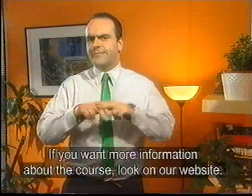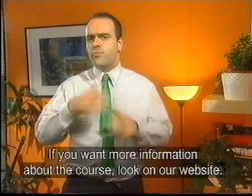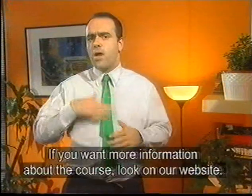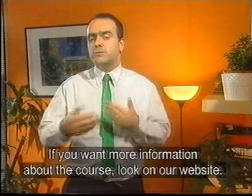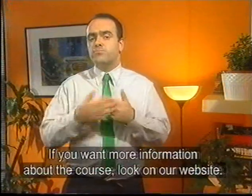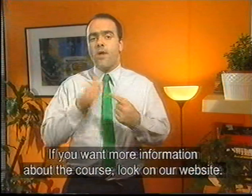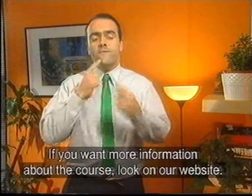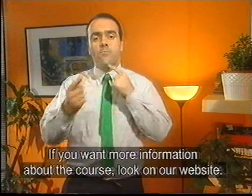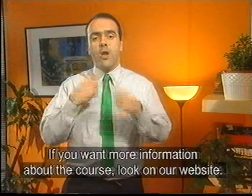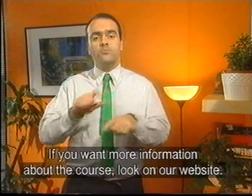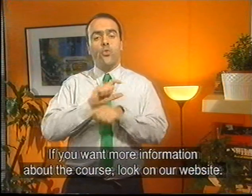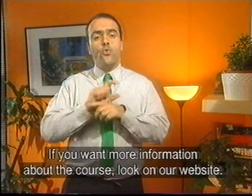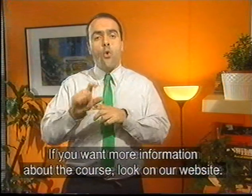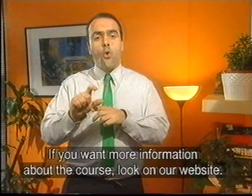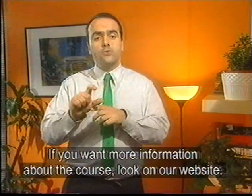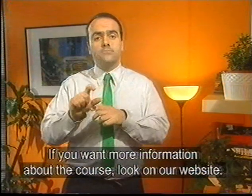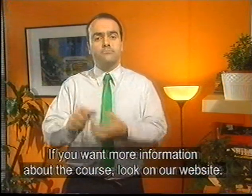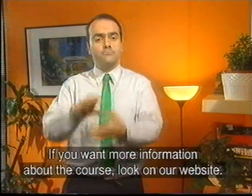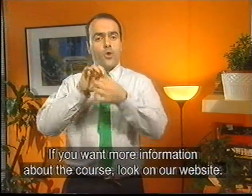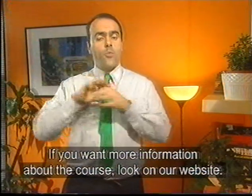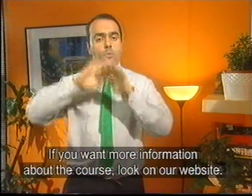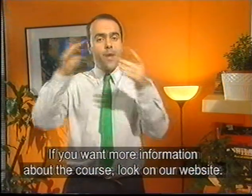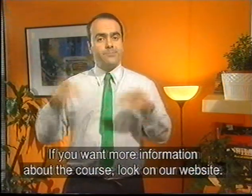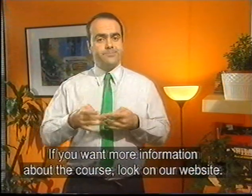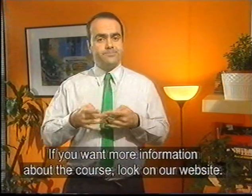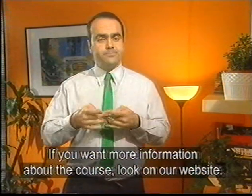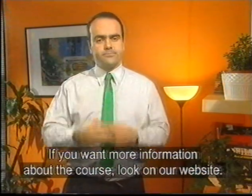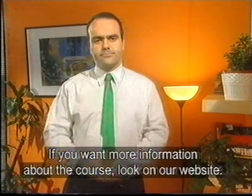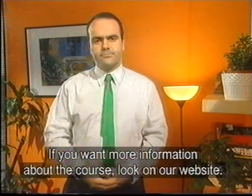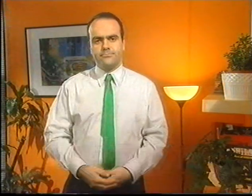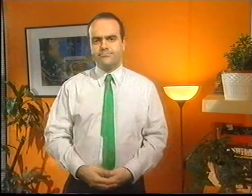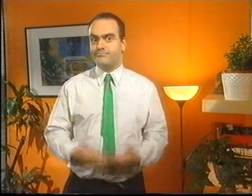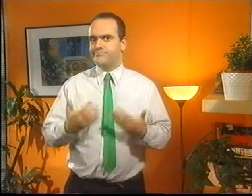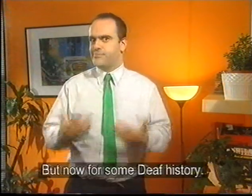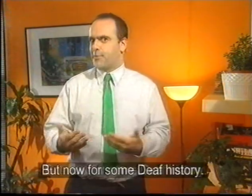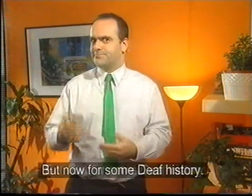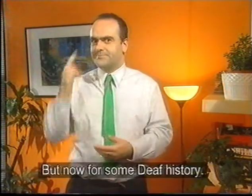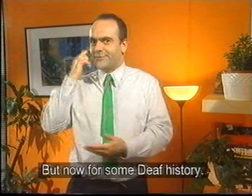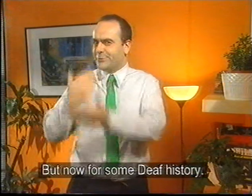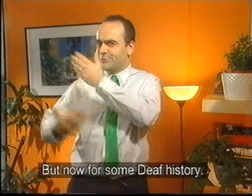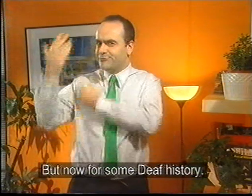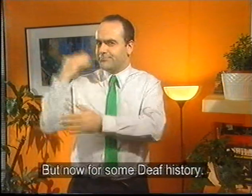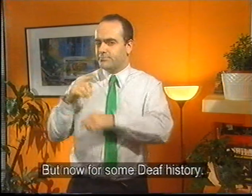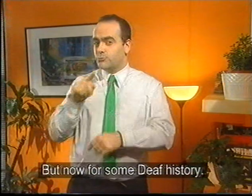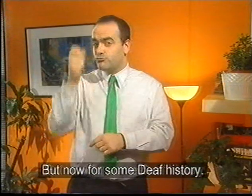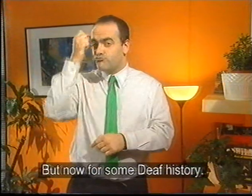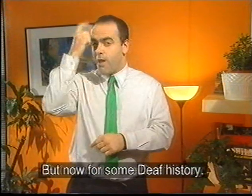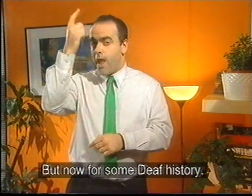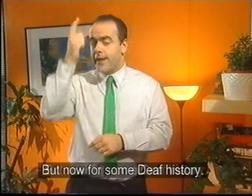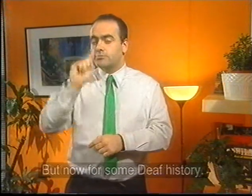If you'd like more information about the course, look on our website for more details. But now for some deaf history. Did you